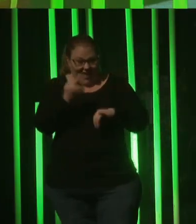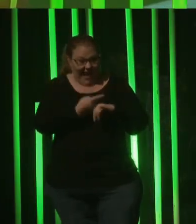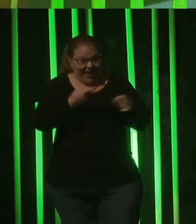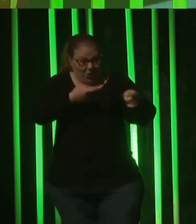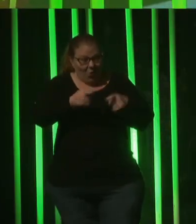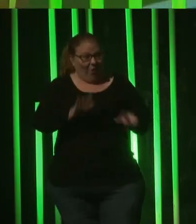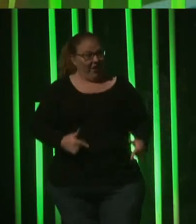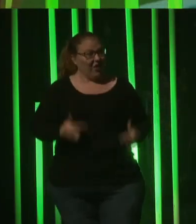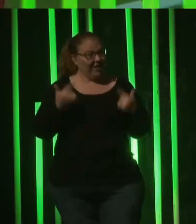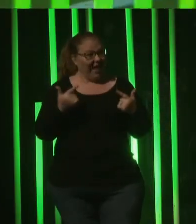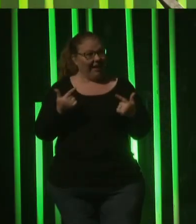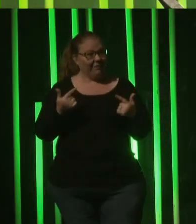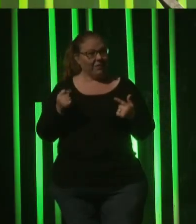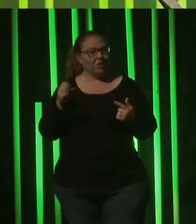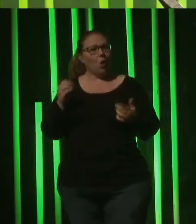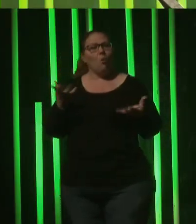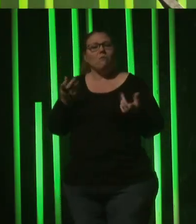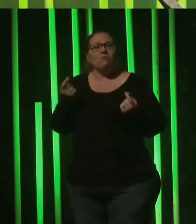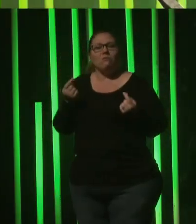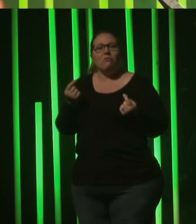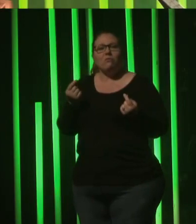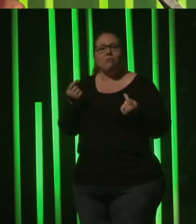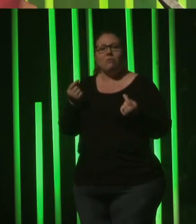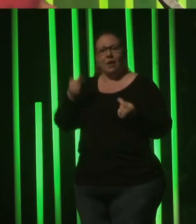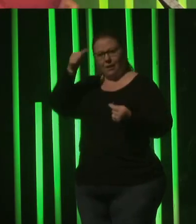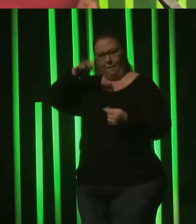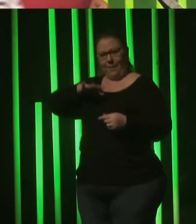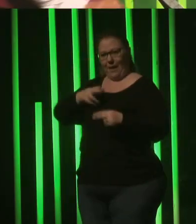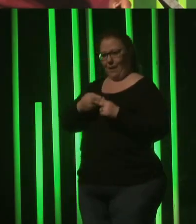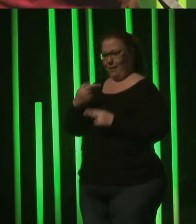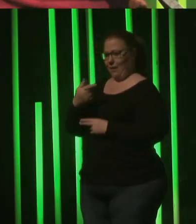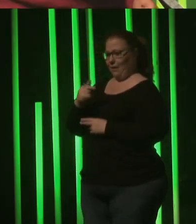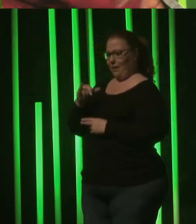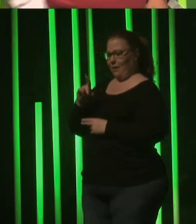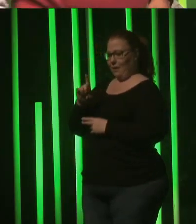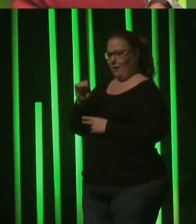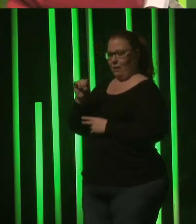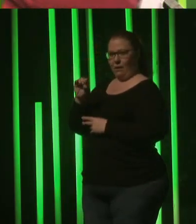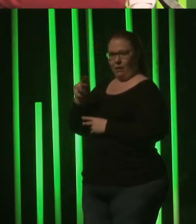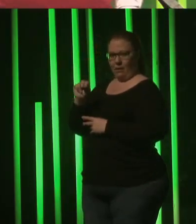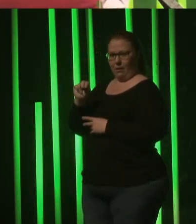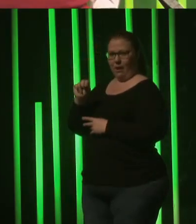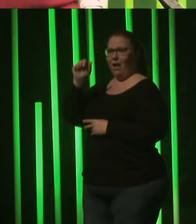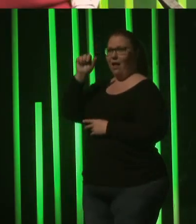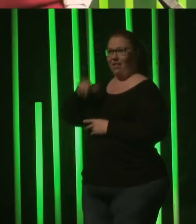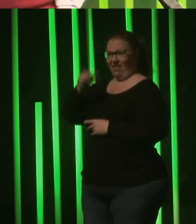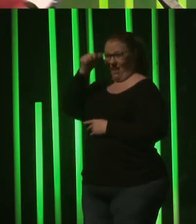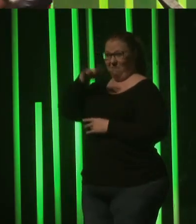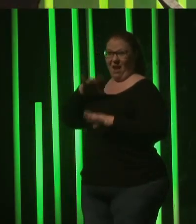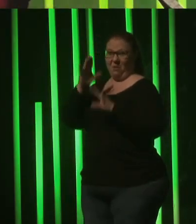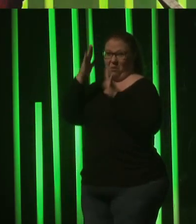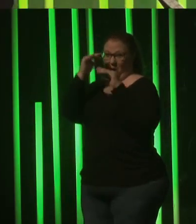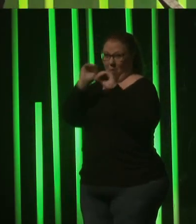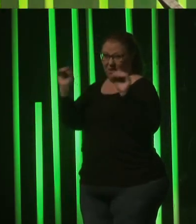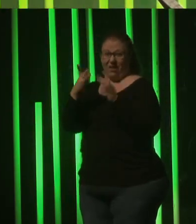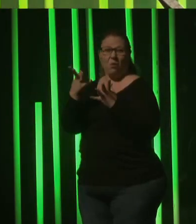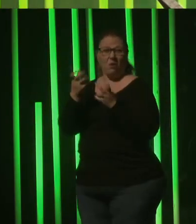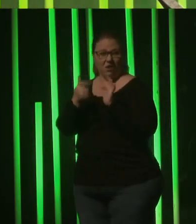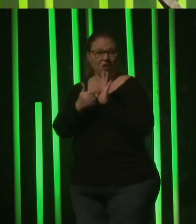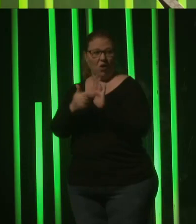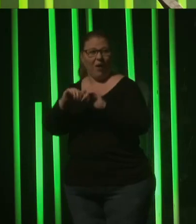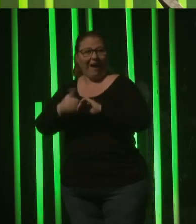So let's just go. So what I'm going to do is I'm going to take this guy named Gideon, and this guy was hopeless. And I want to show you